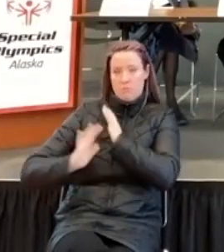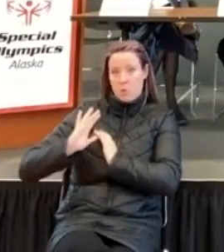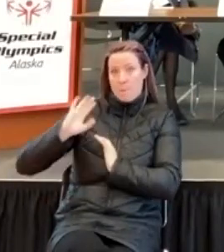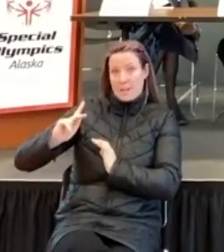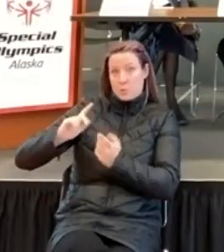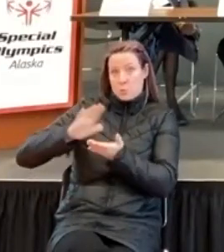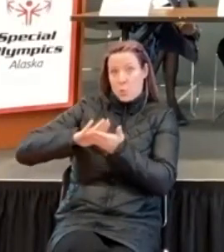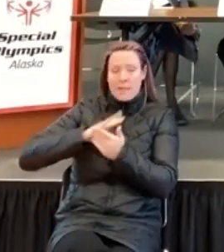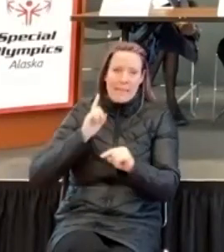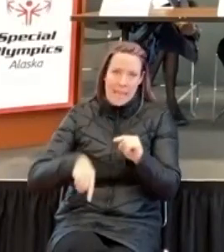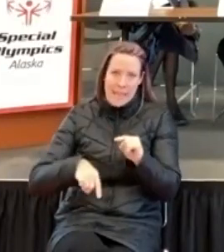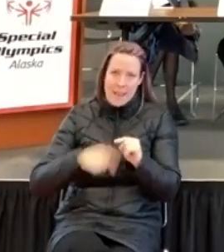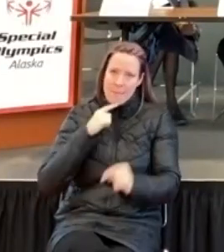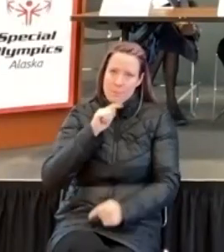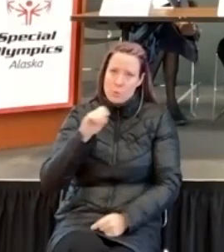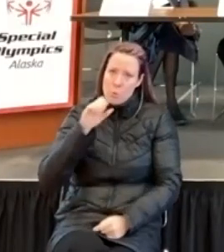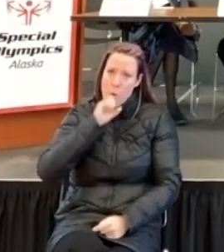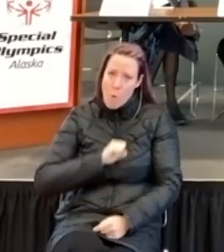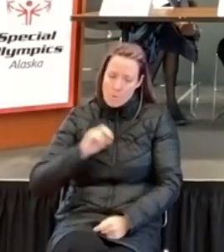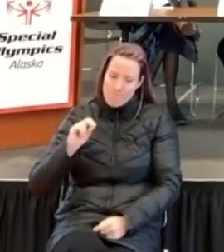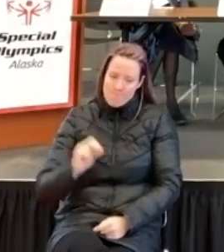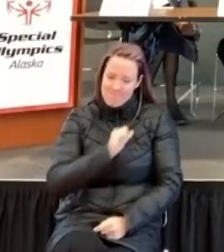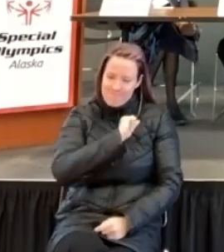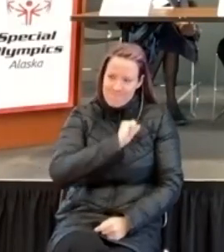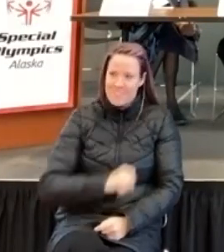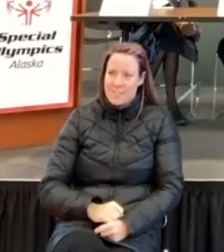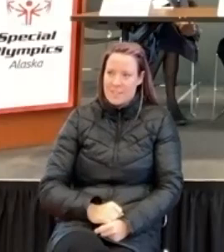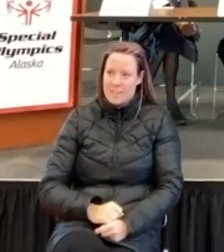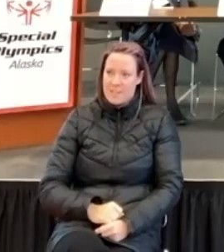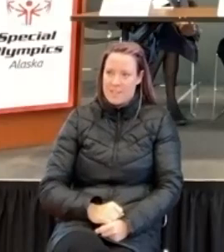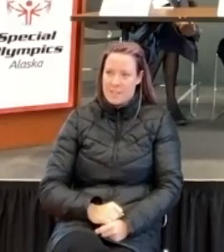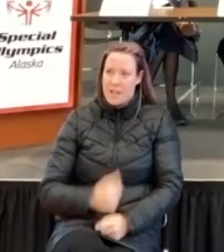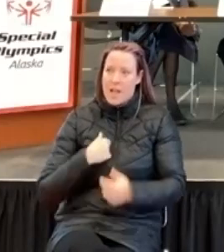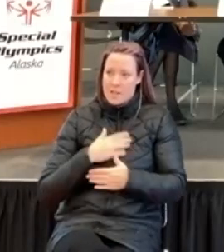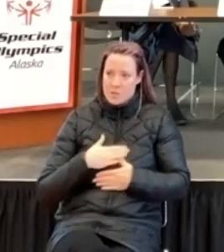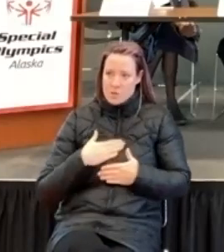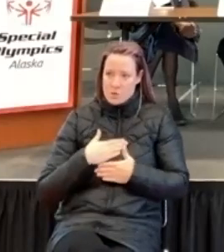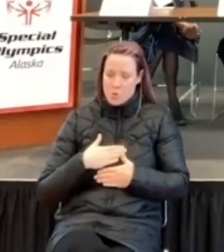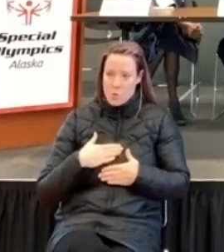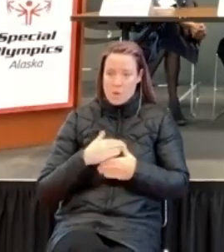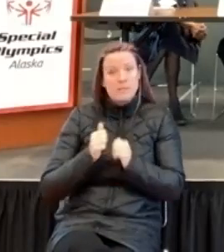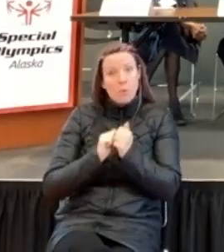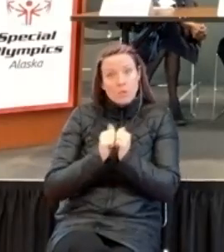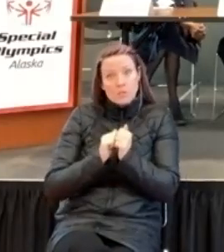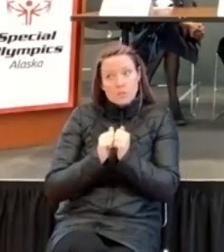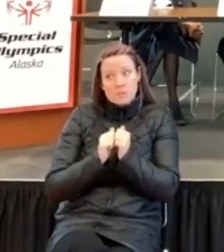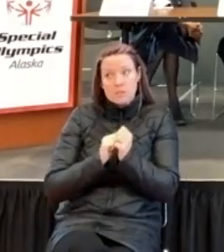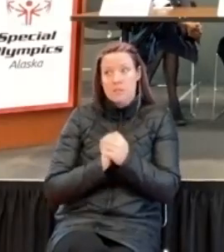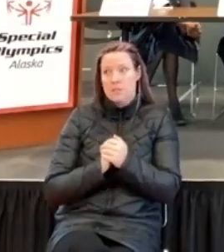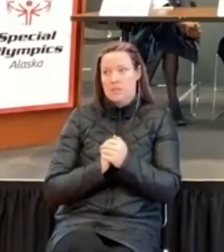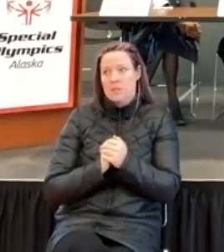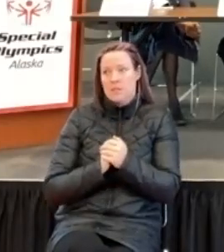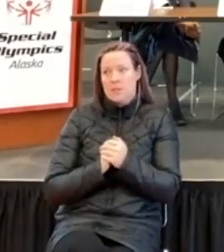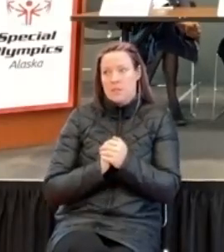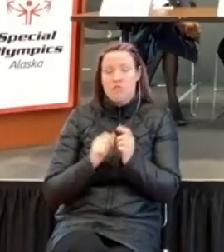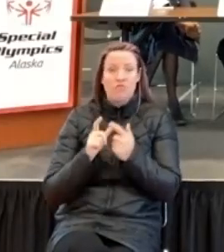I can't. I'm too old. But I enjoy doing sports, swimming,